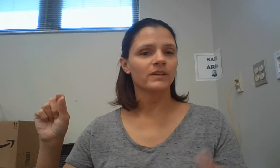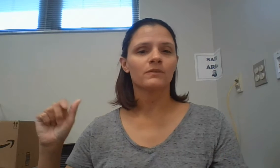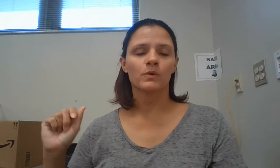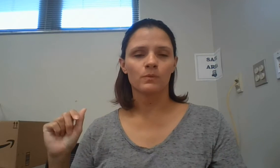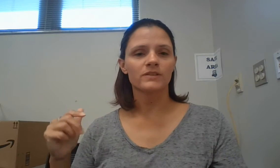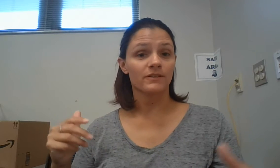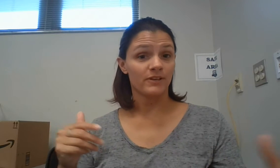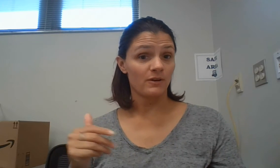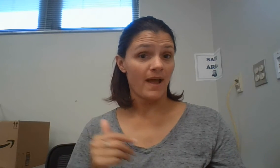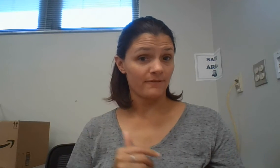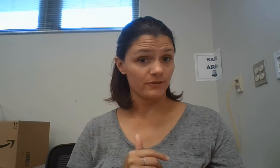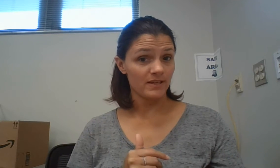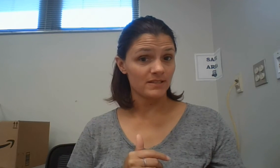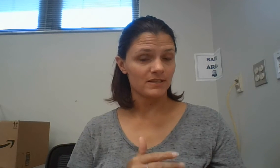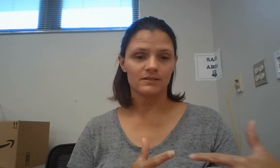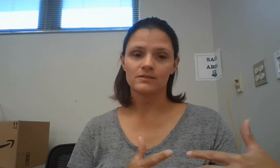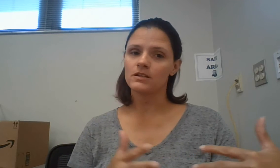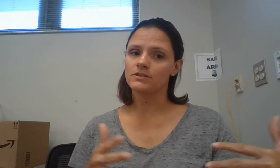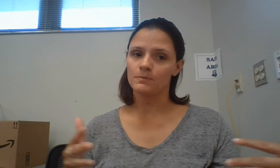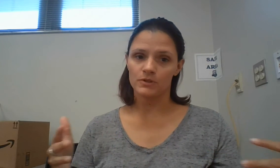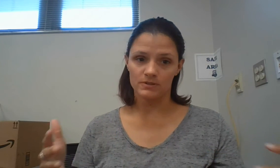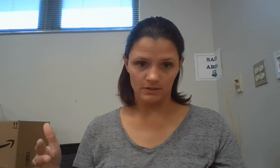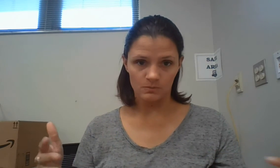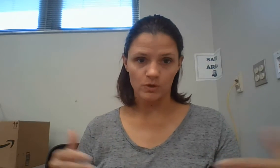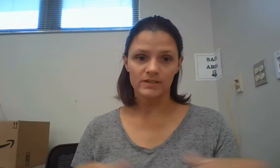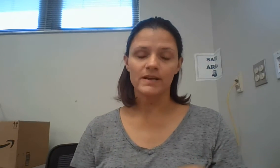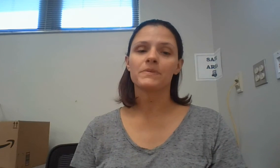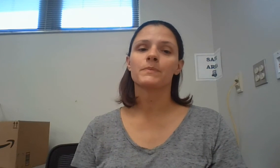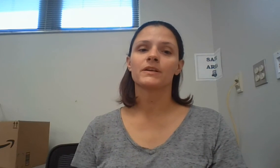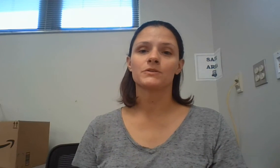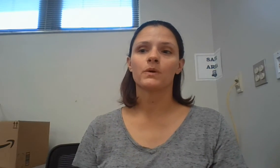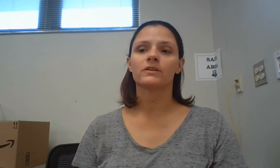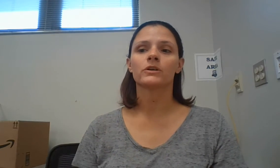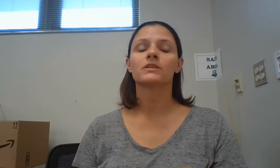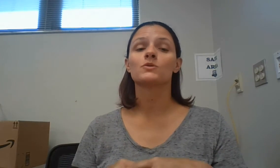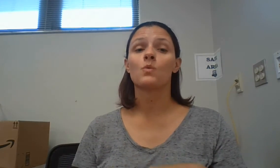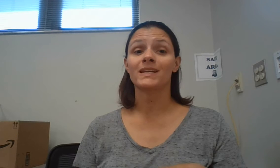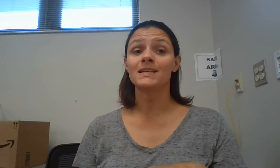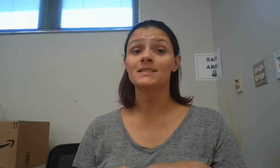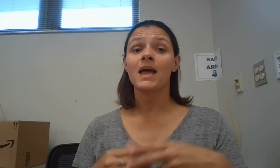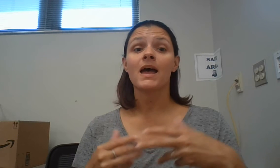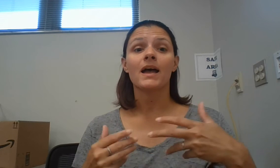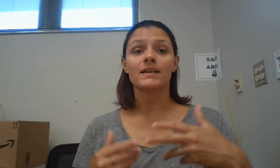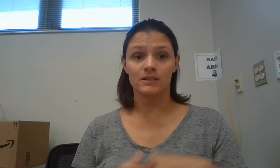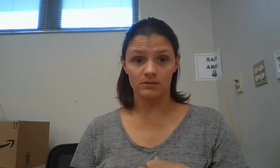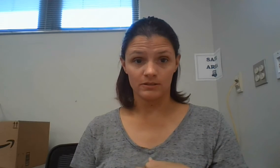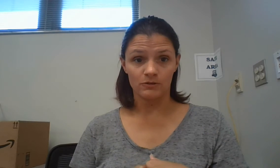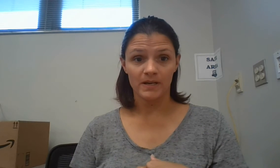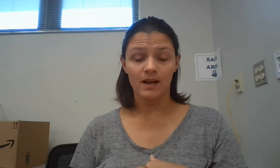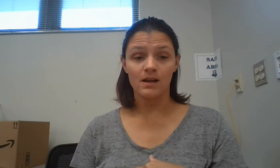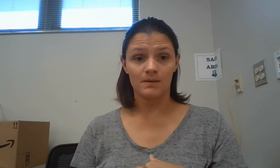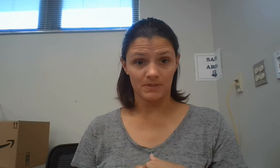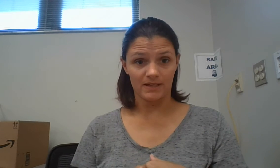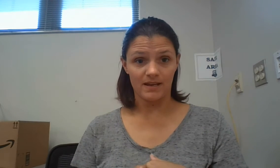We're watching a video after this that does numbers a little more in depth, but I do want to look at the 20s as they're a little bit complicated.